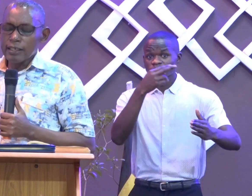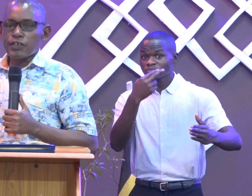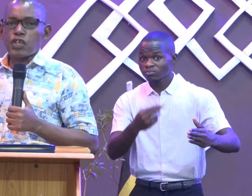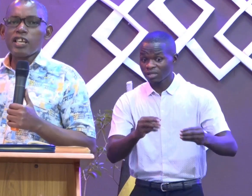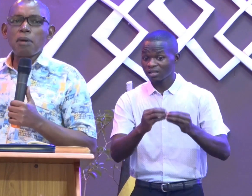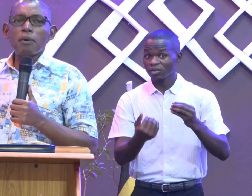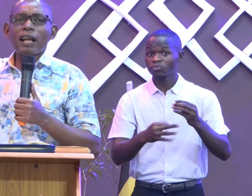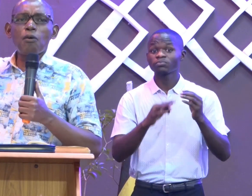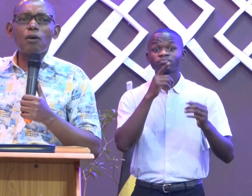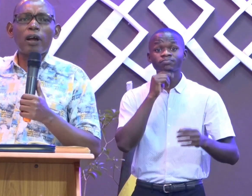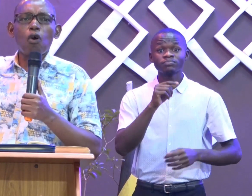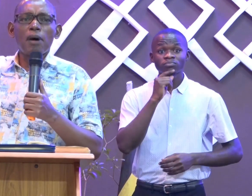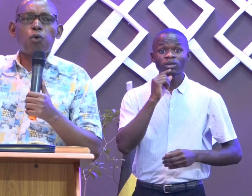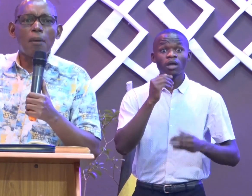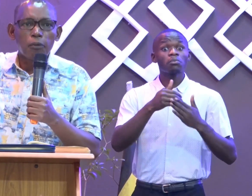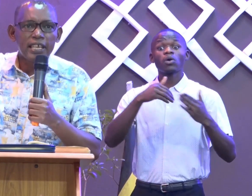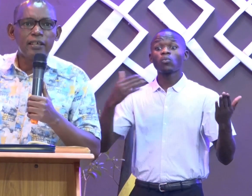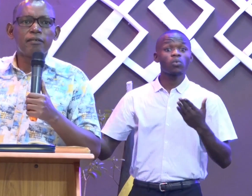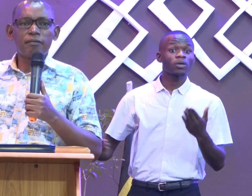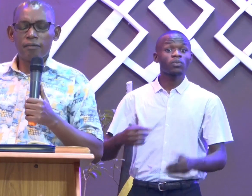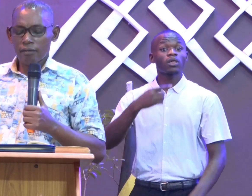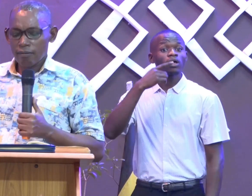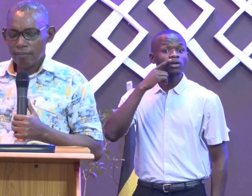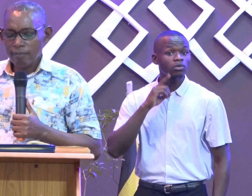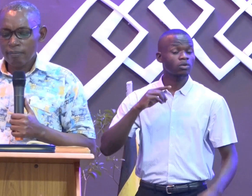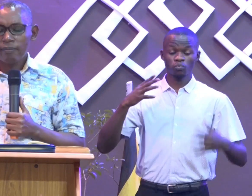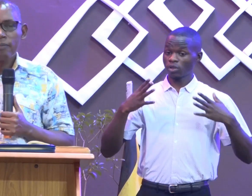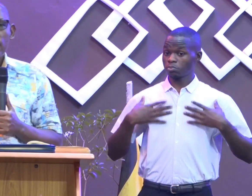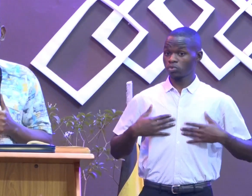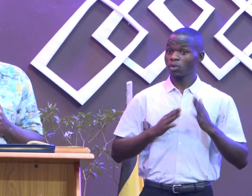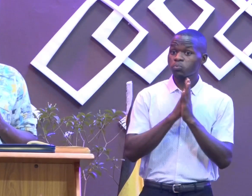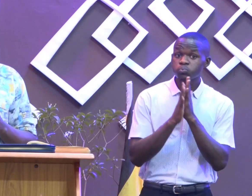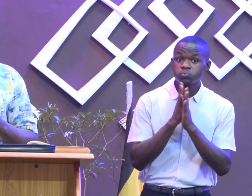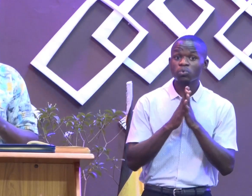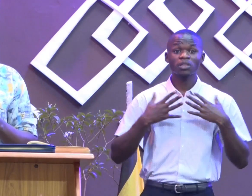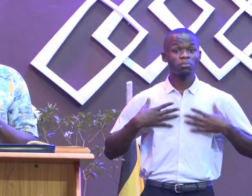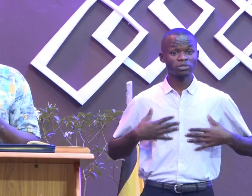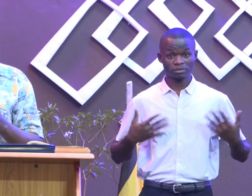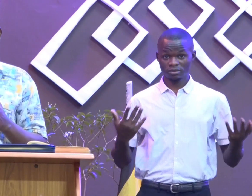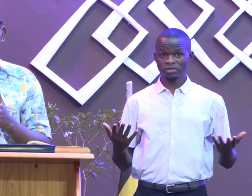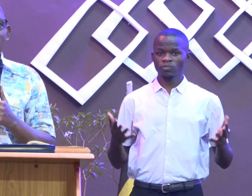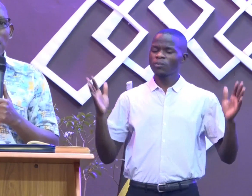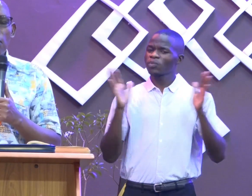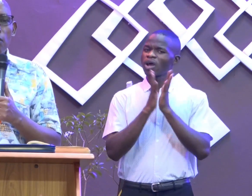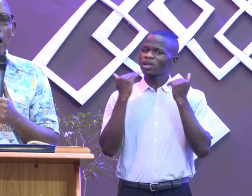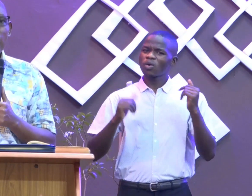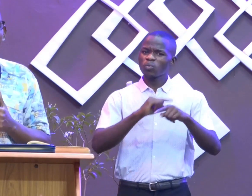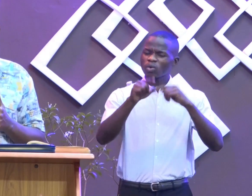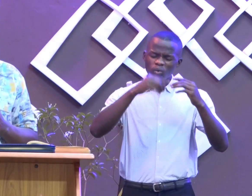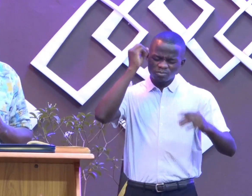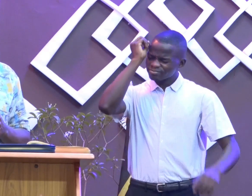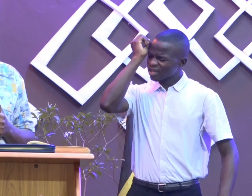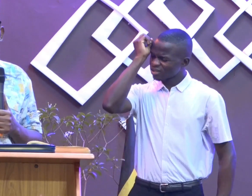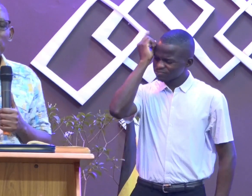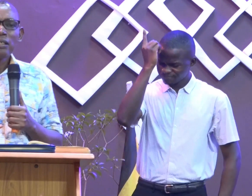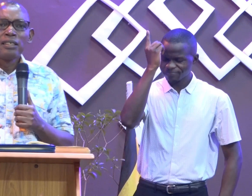down the son of man. Mabwega wa kwegomba kwa mubiri. It's behind the desires of the body. N'olw'ensonga eyo tukitegeera abooluganda. And for